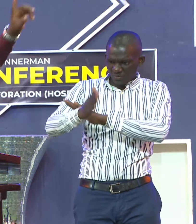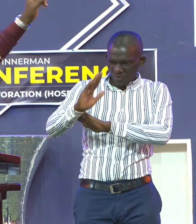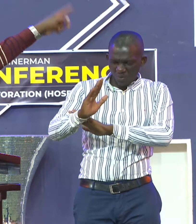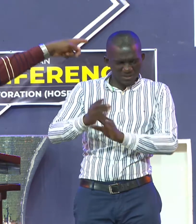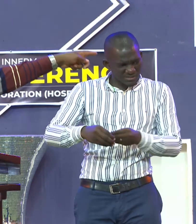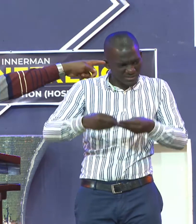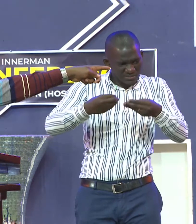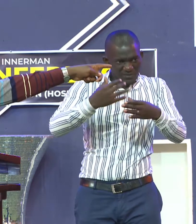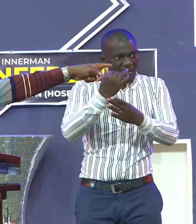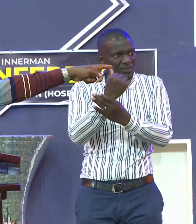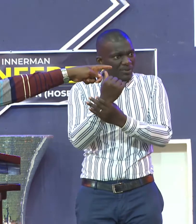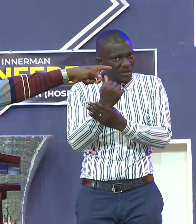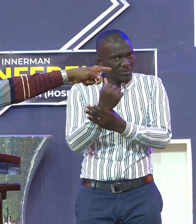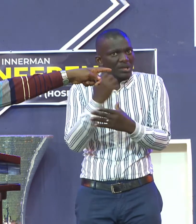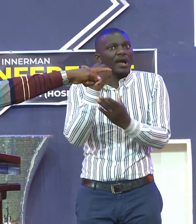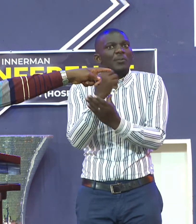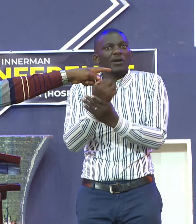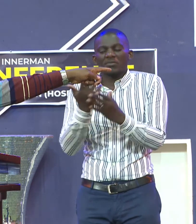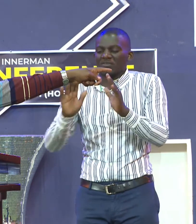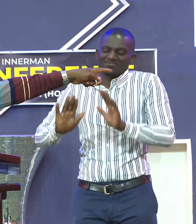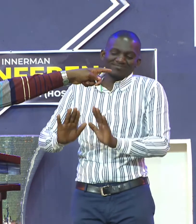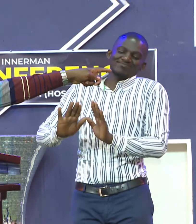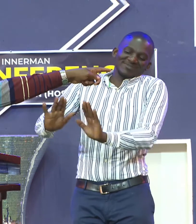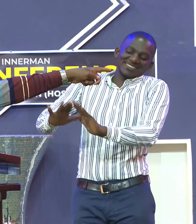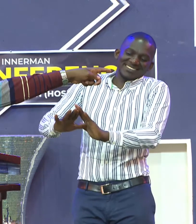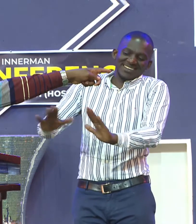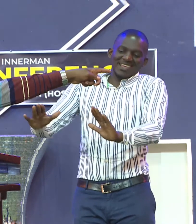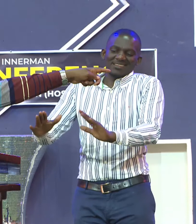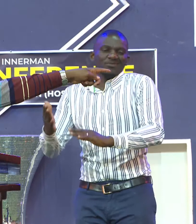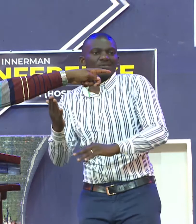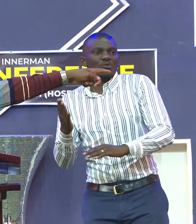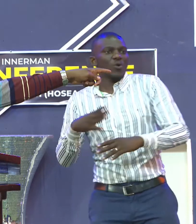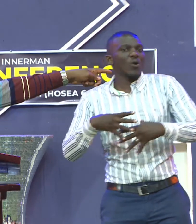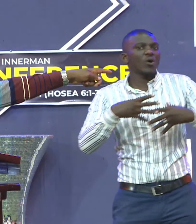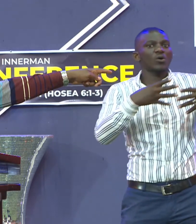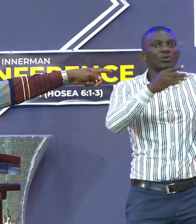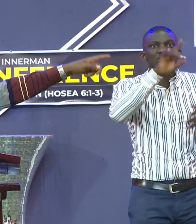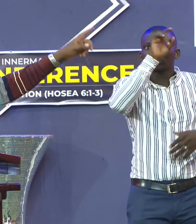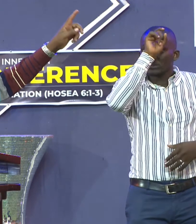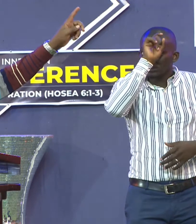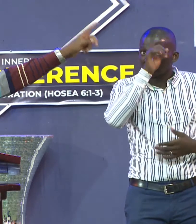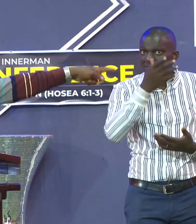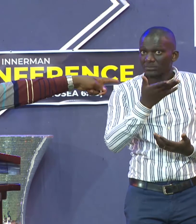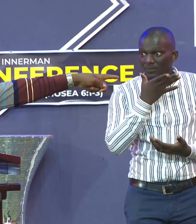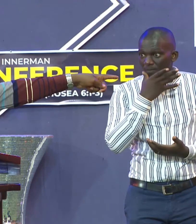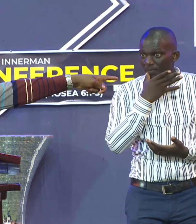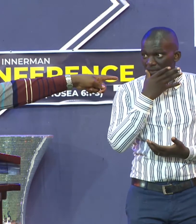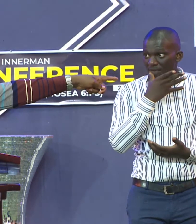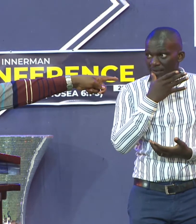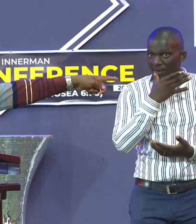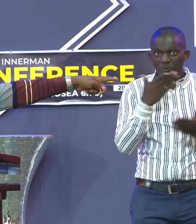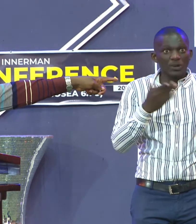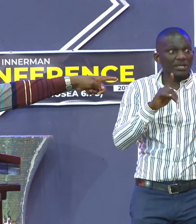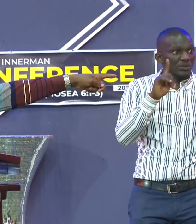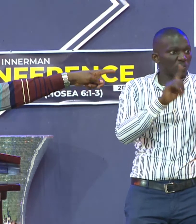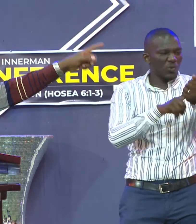the land that the Lord had taken him, Abraham leaves it to go back to Egypt.